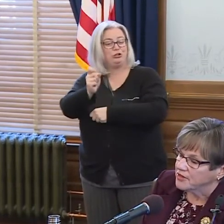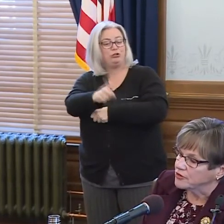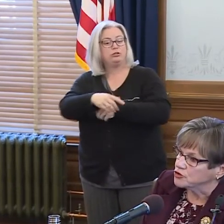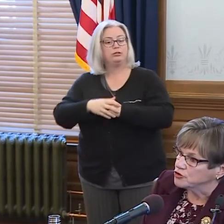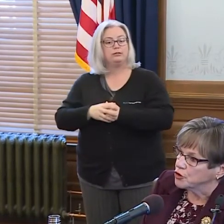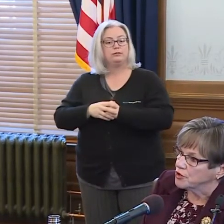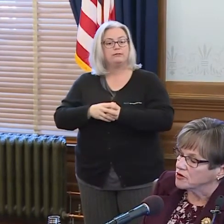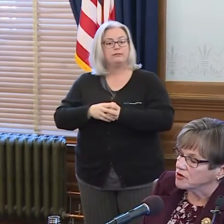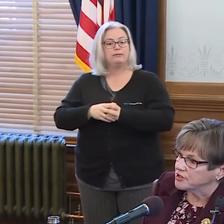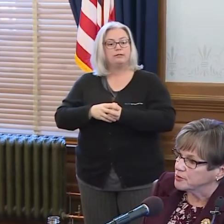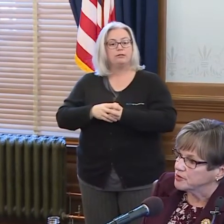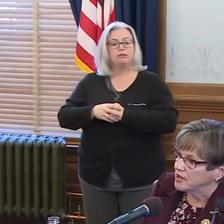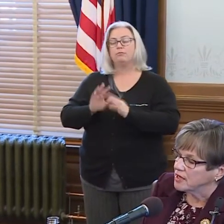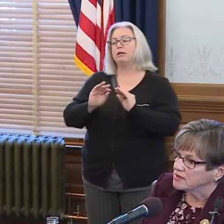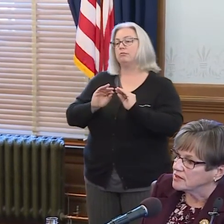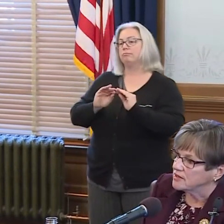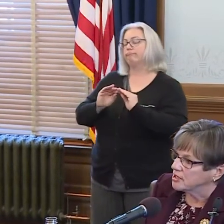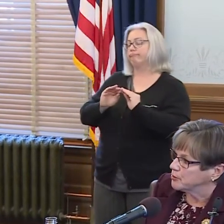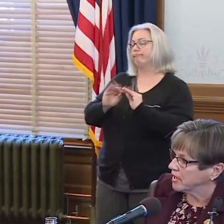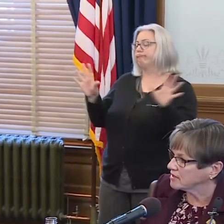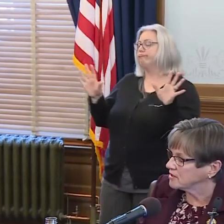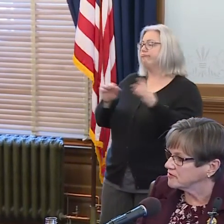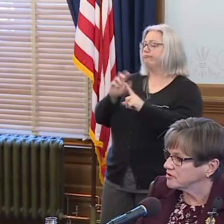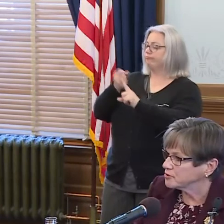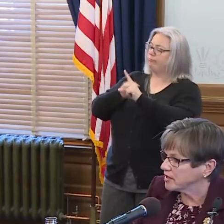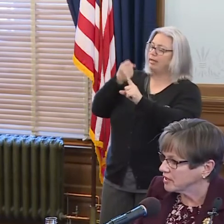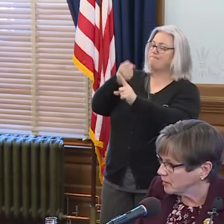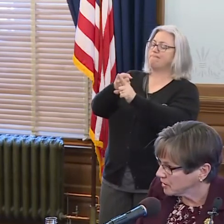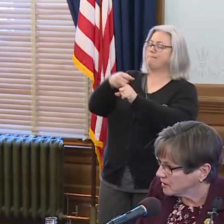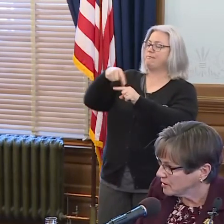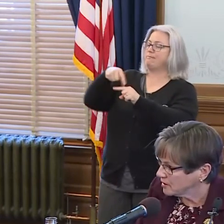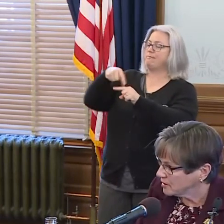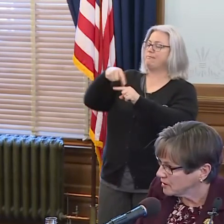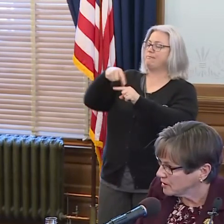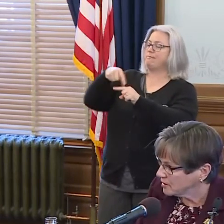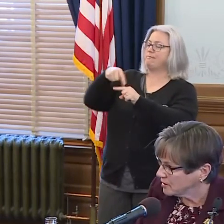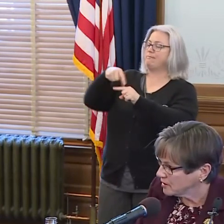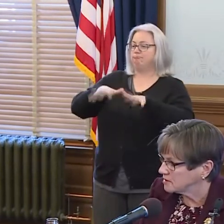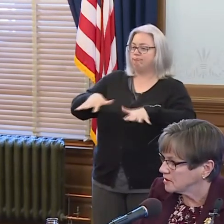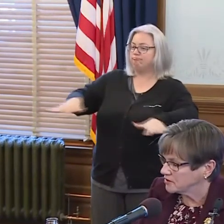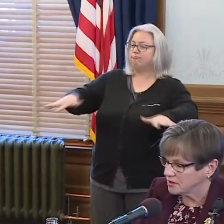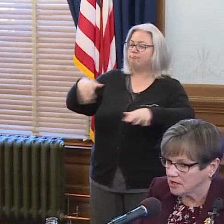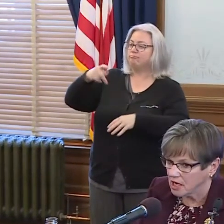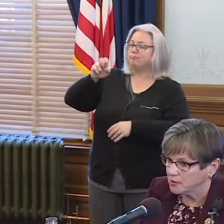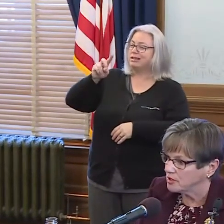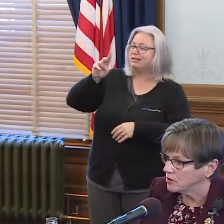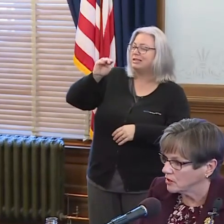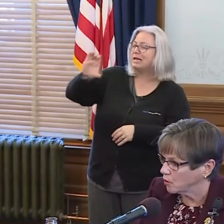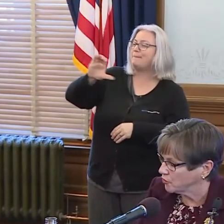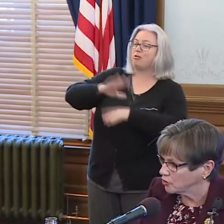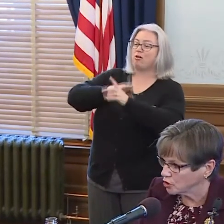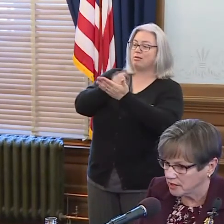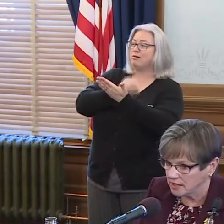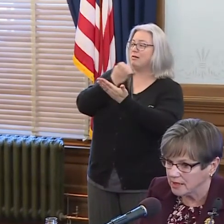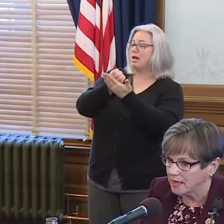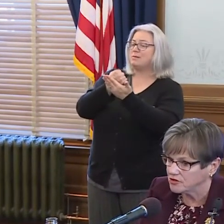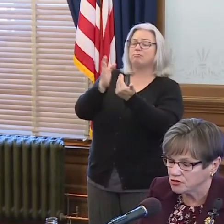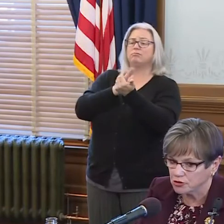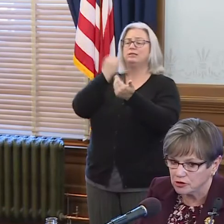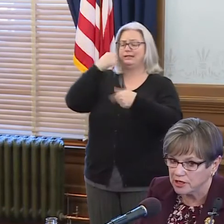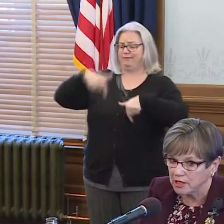I think there's no doubt, Tim, that the impact of this pandemic on the economy, whether you're looking